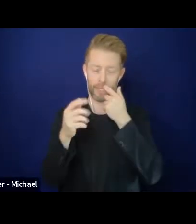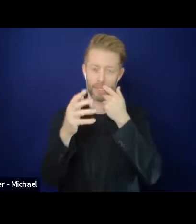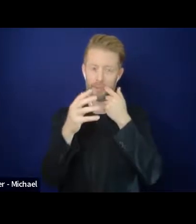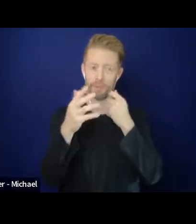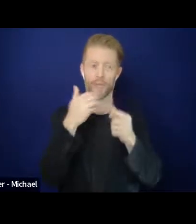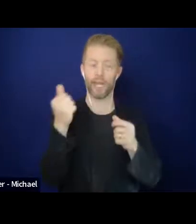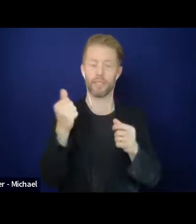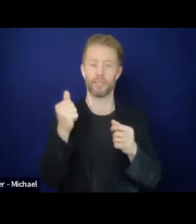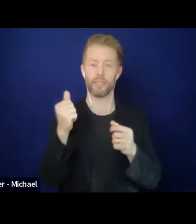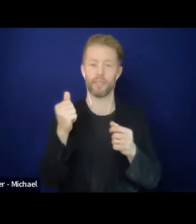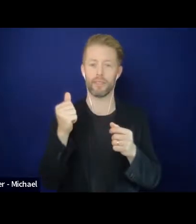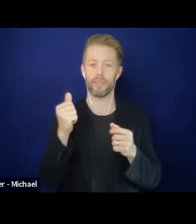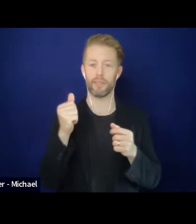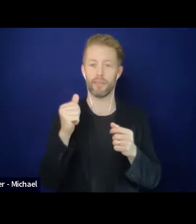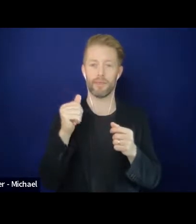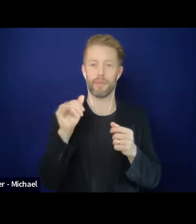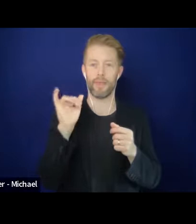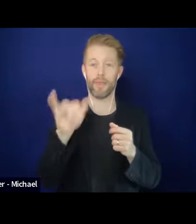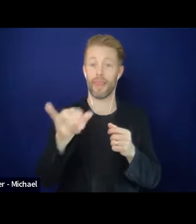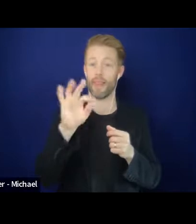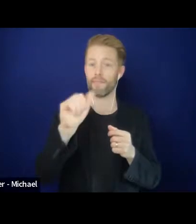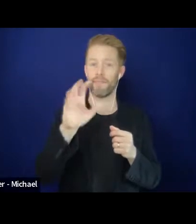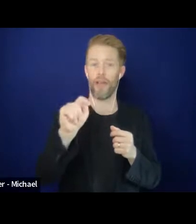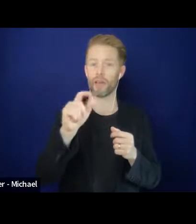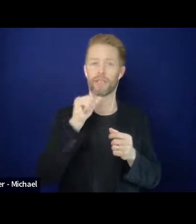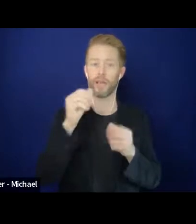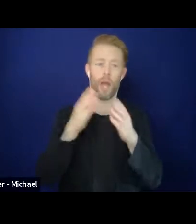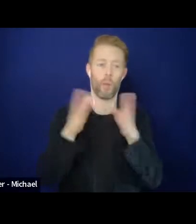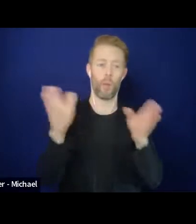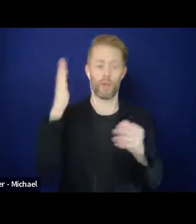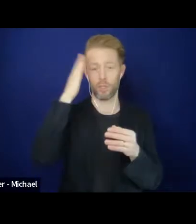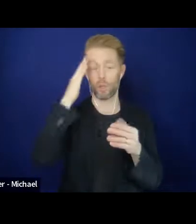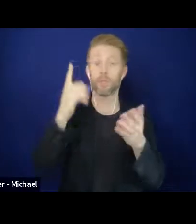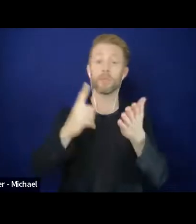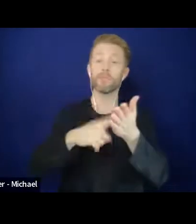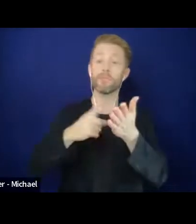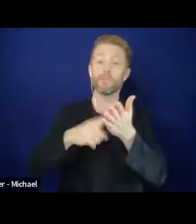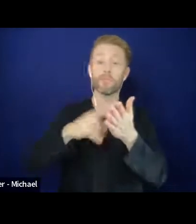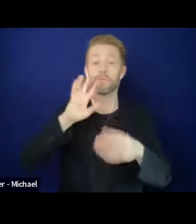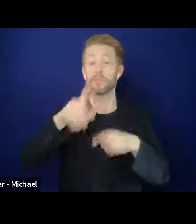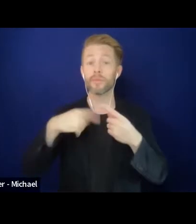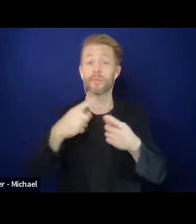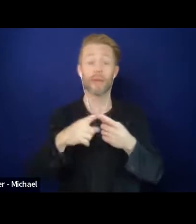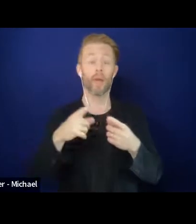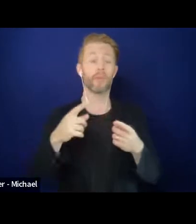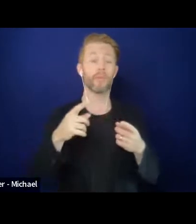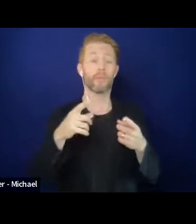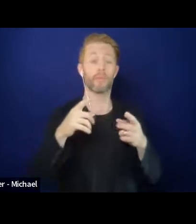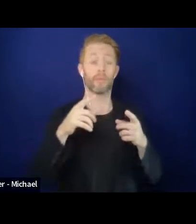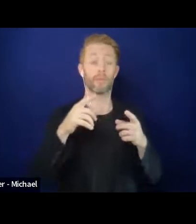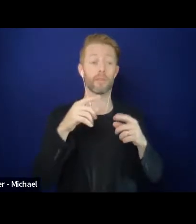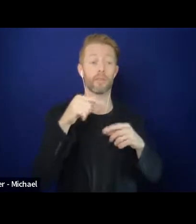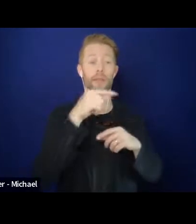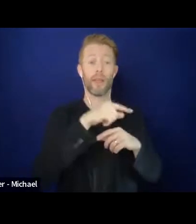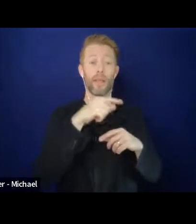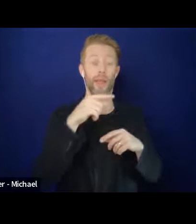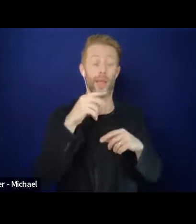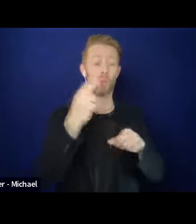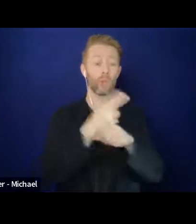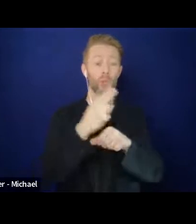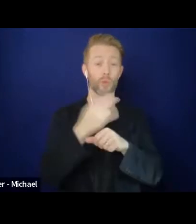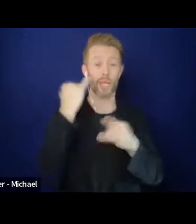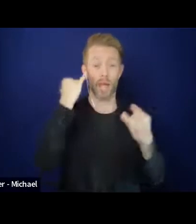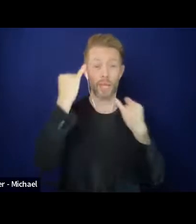that fact isn't really widely known, right? We're sometimes talking about systems that are using an assumption about levels of care that dates back to the